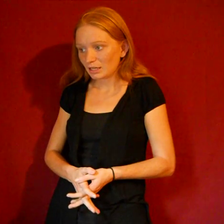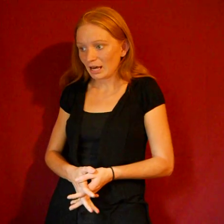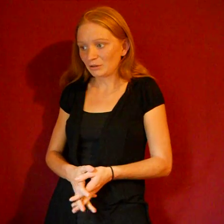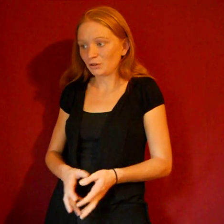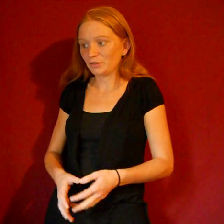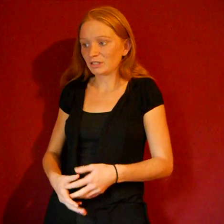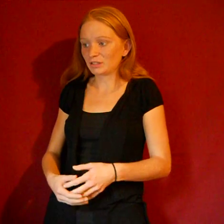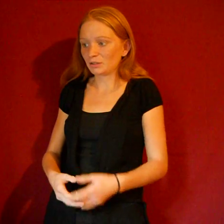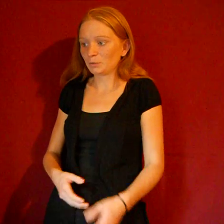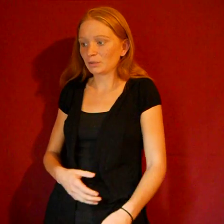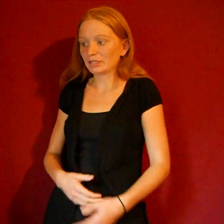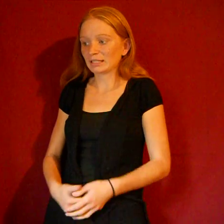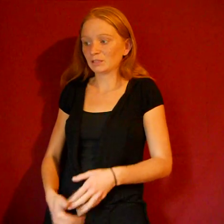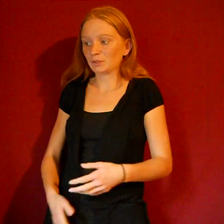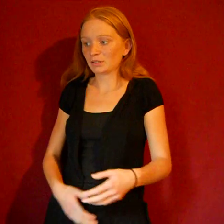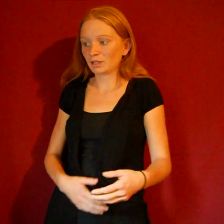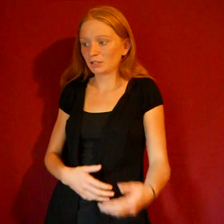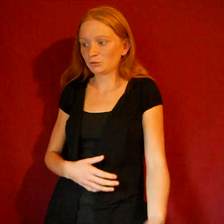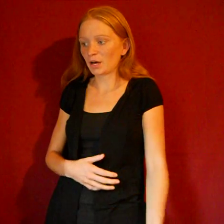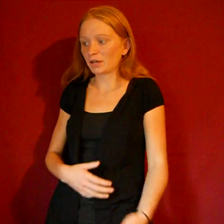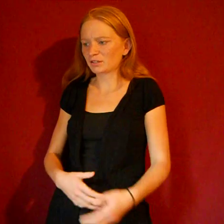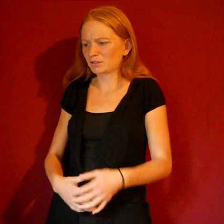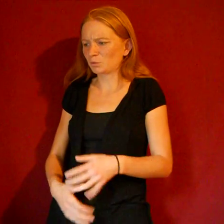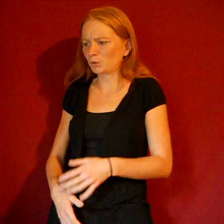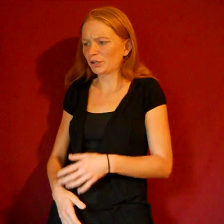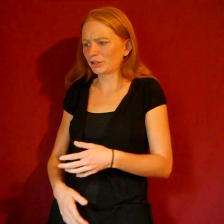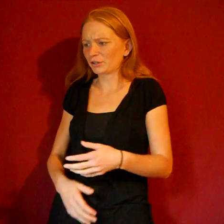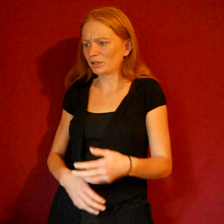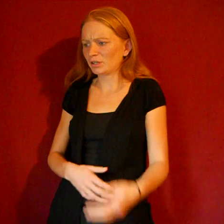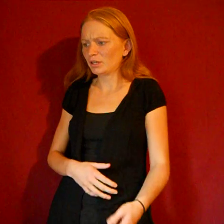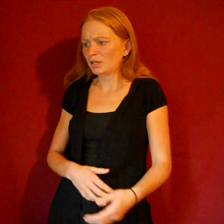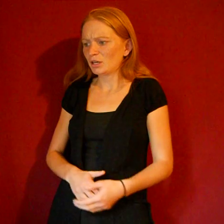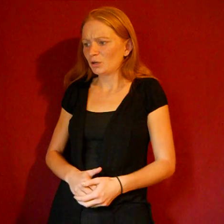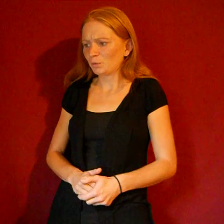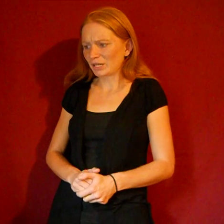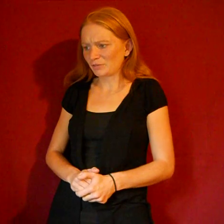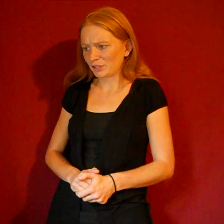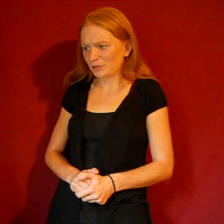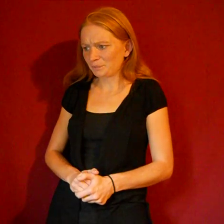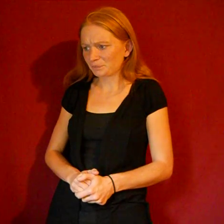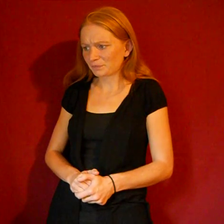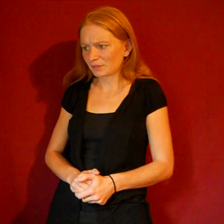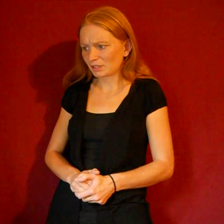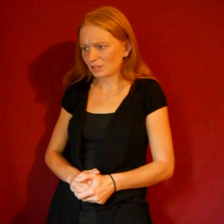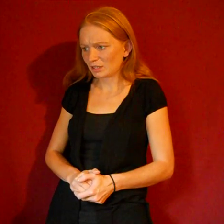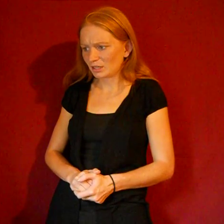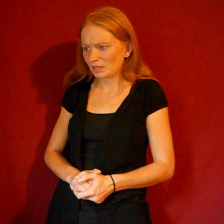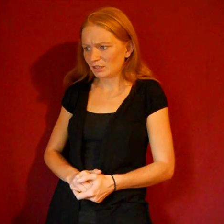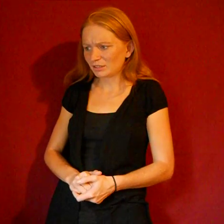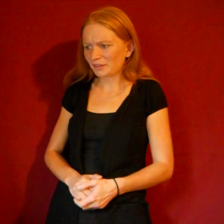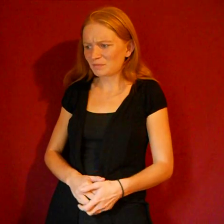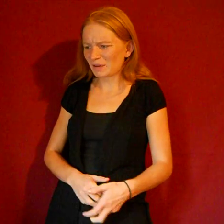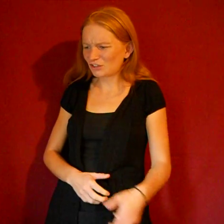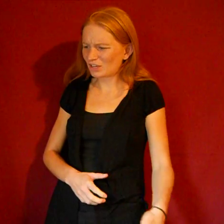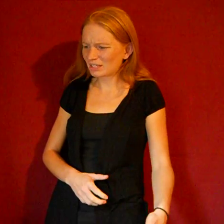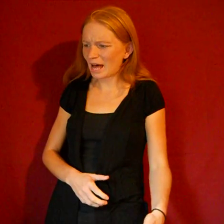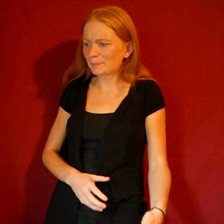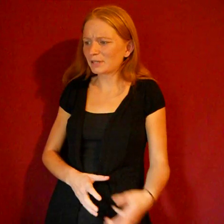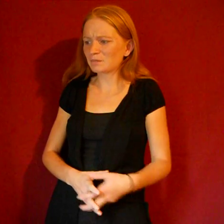I don't know if it's, connected with like drugs or work or whatever. Nothing major has happened,